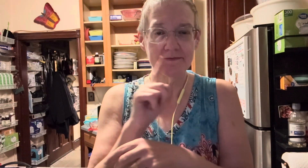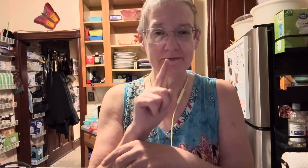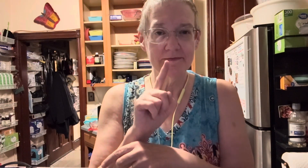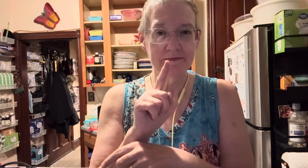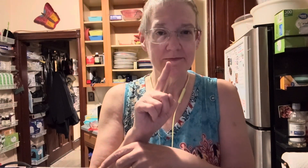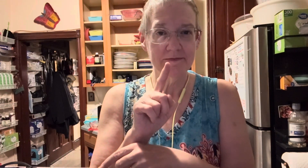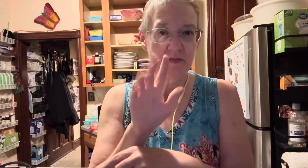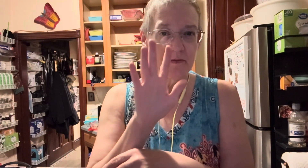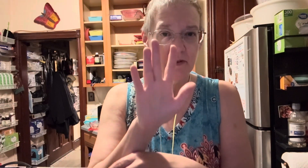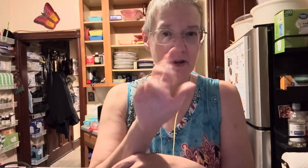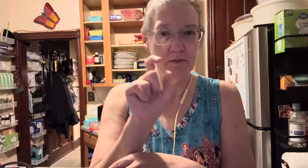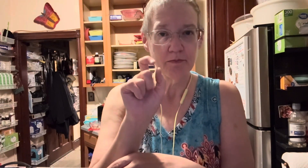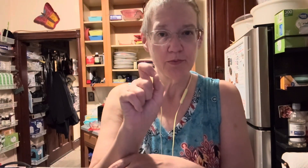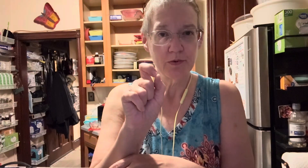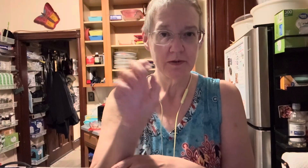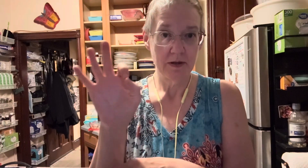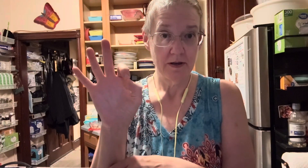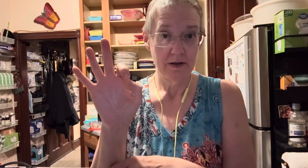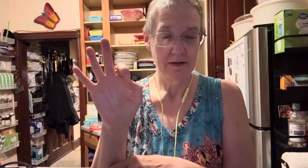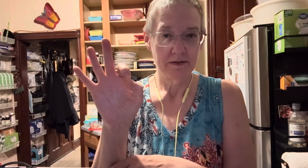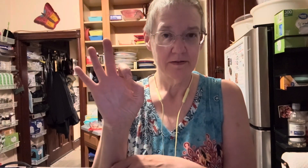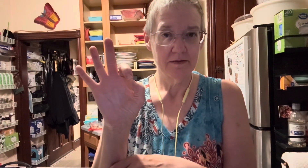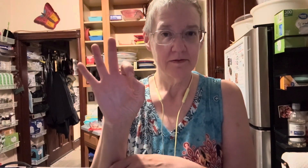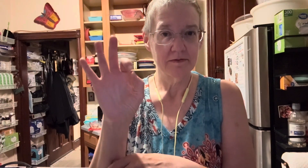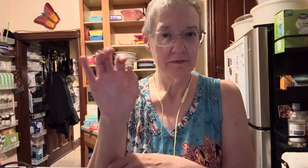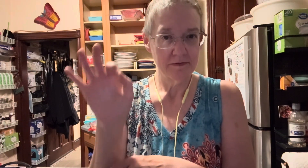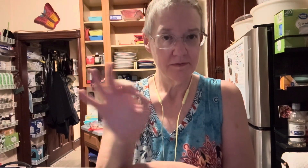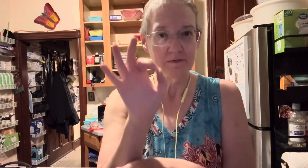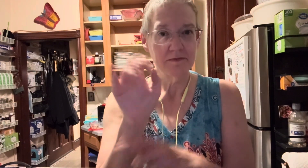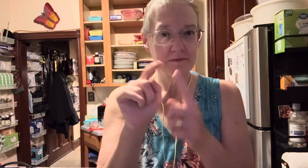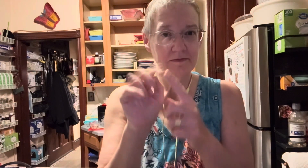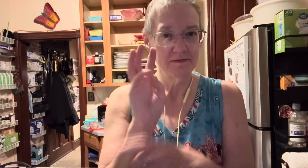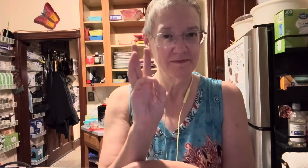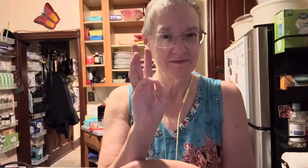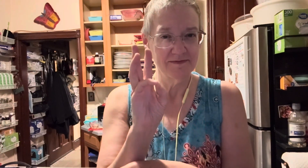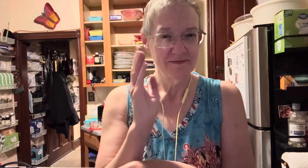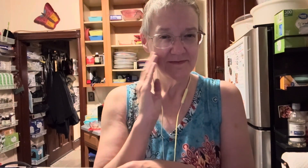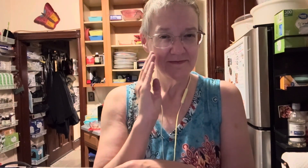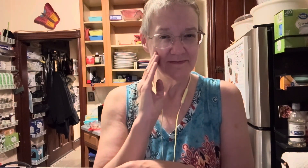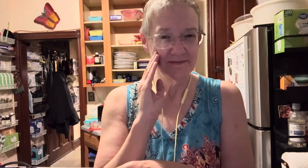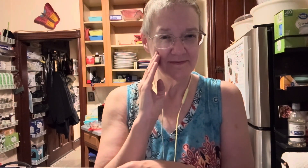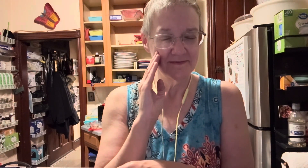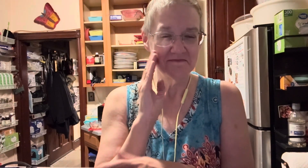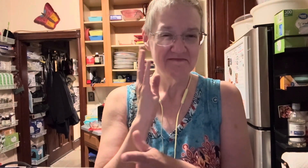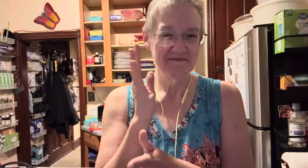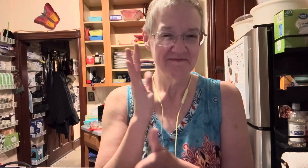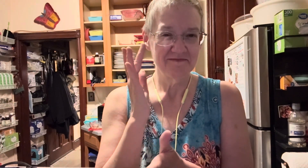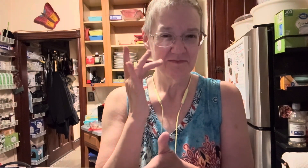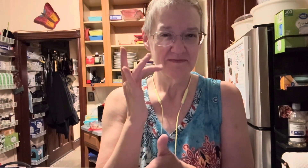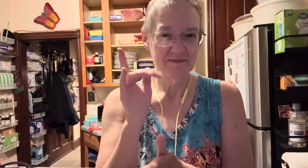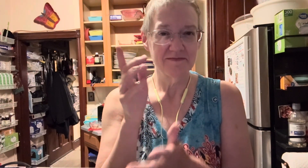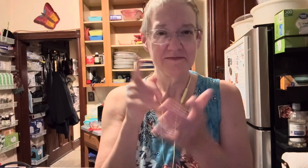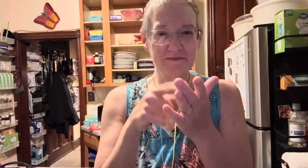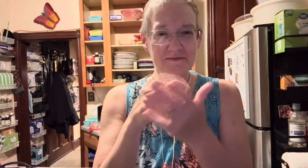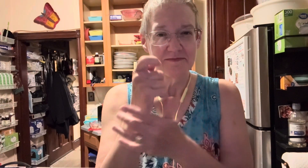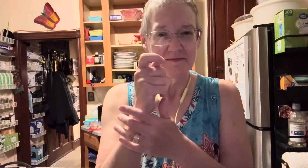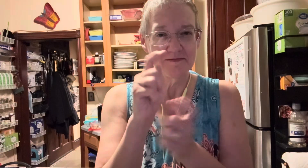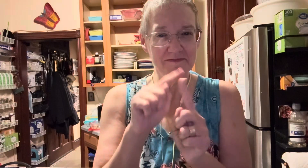that, even though 1 egg's been rounded up to 0.6. So sometimes when you add all the net carbs together, they're off a couple